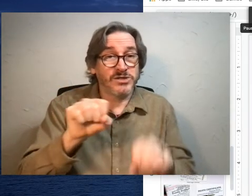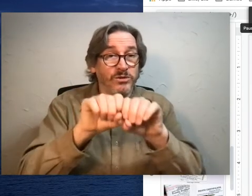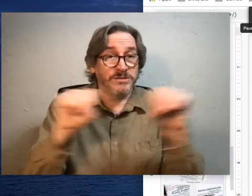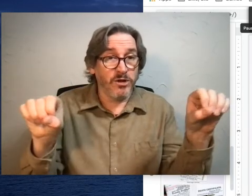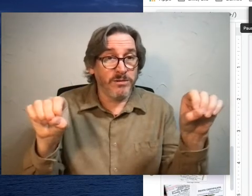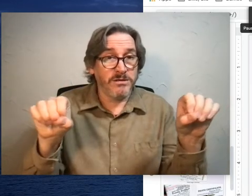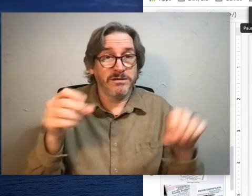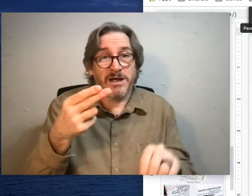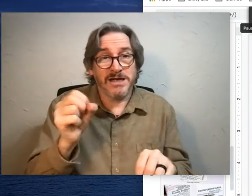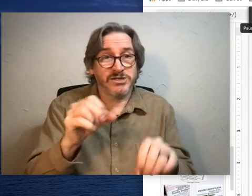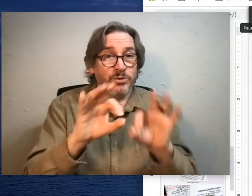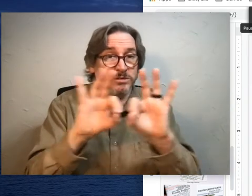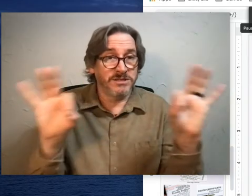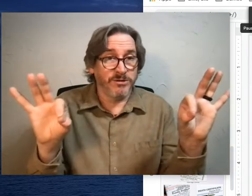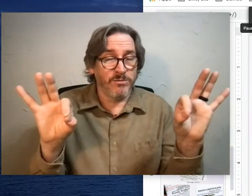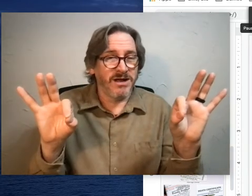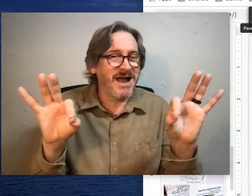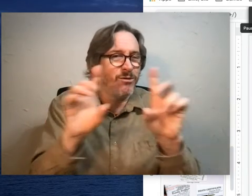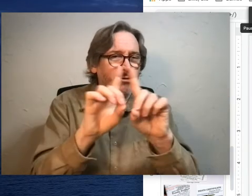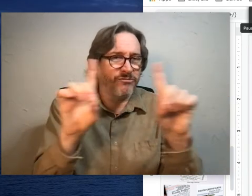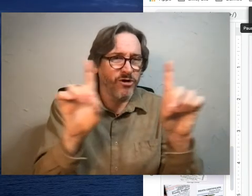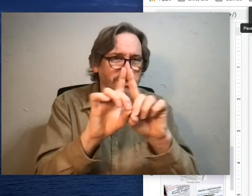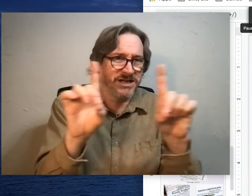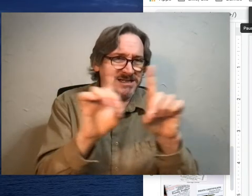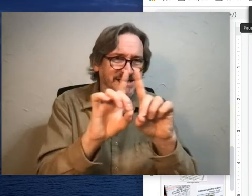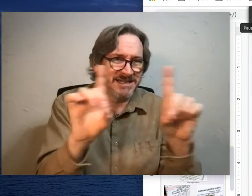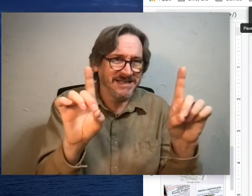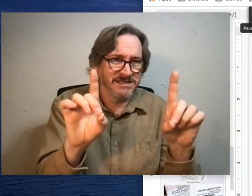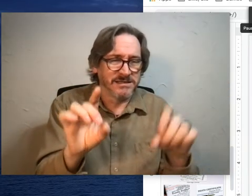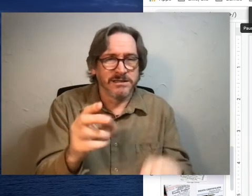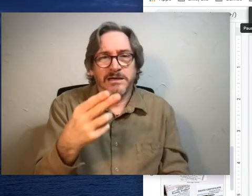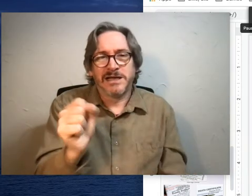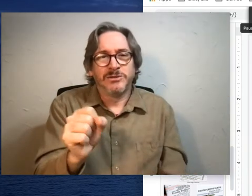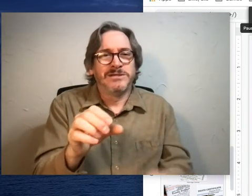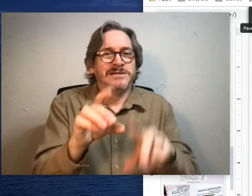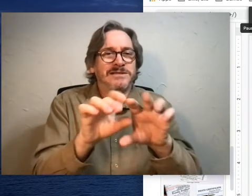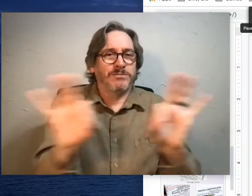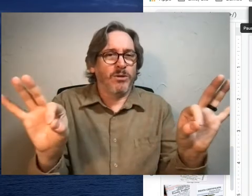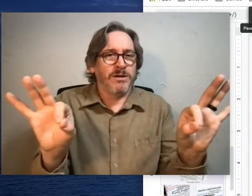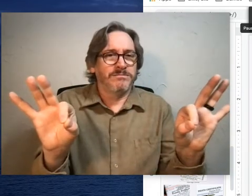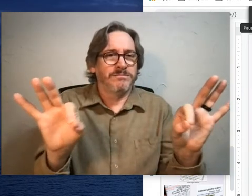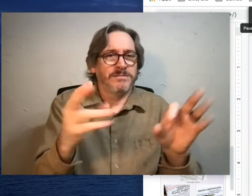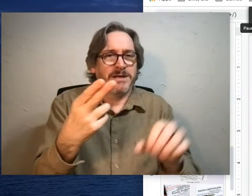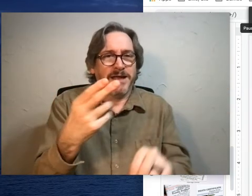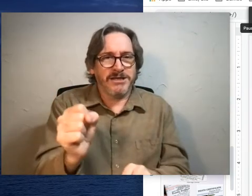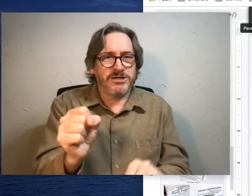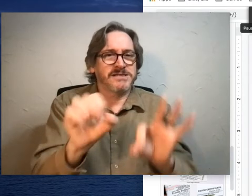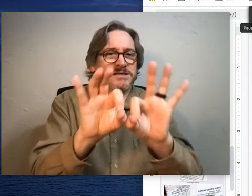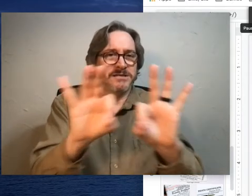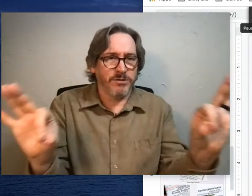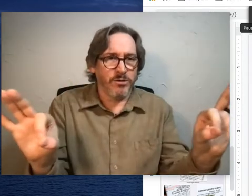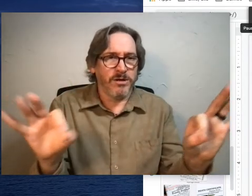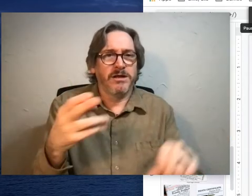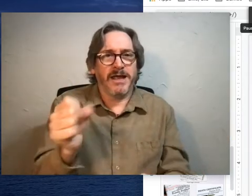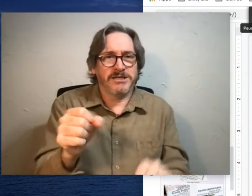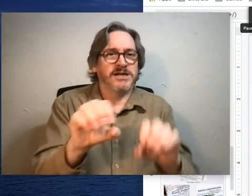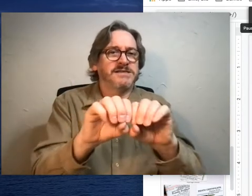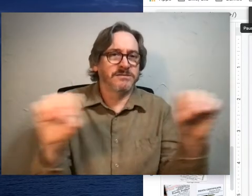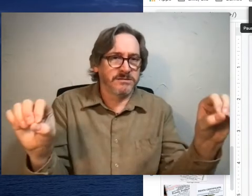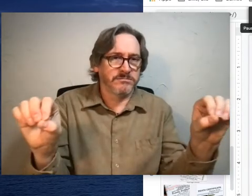High school diploma. High school diploma. I will caution against the D's. Diploma. HS.